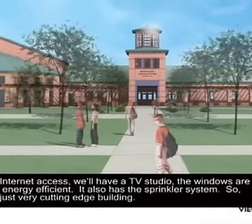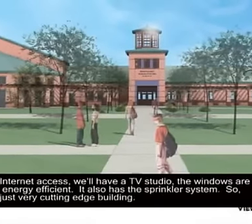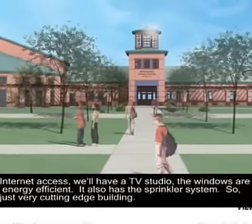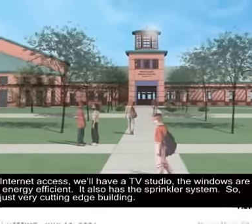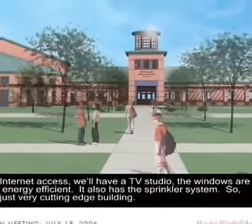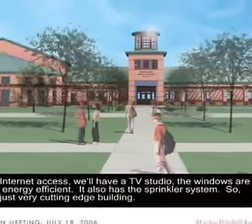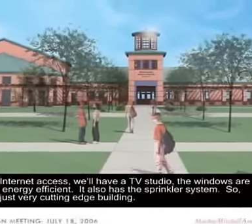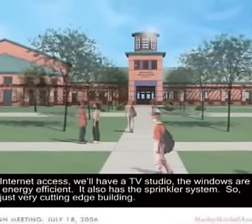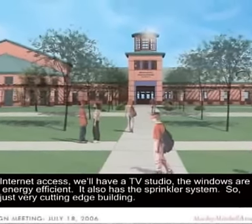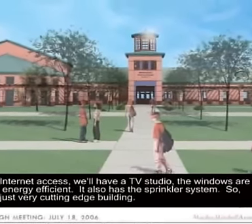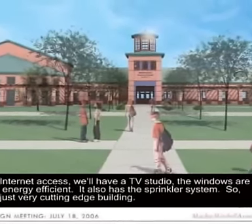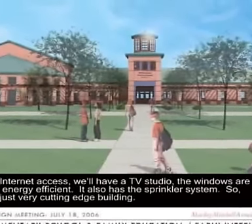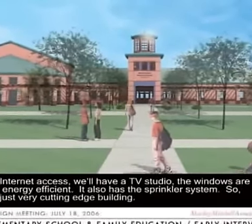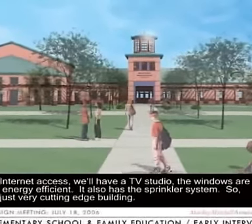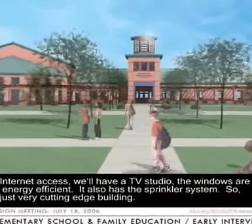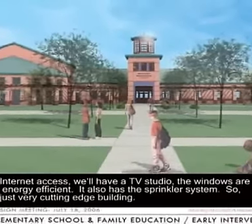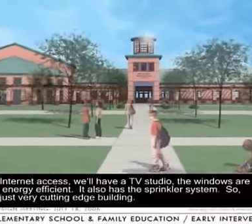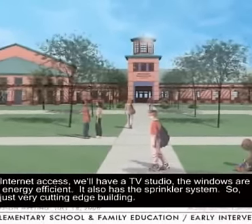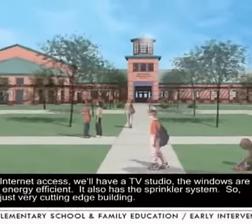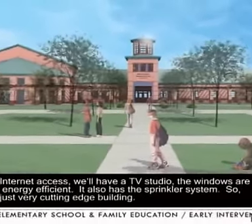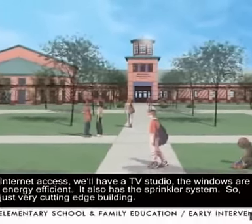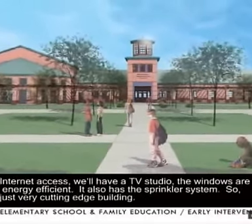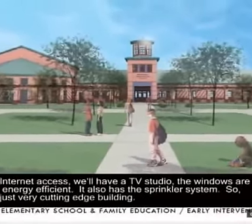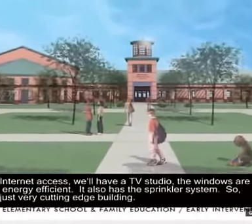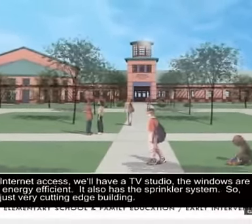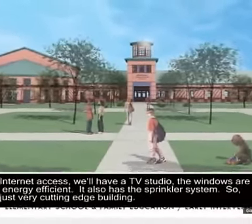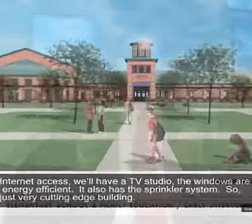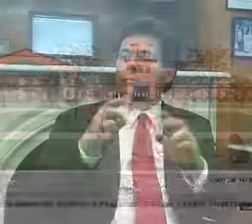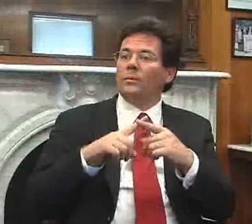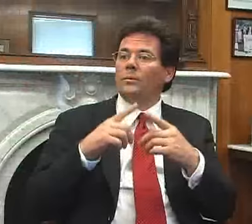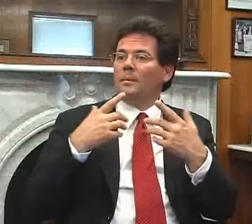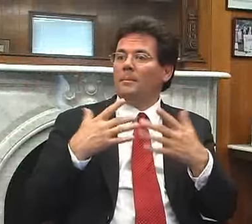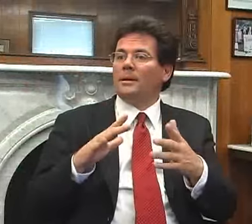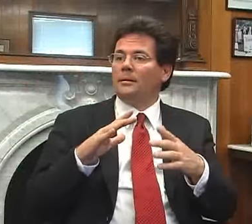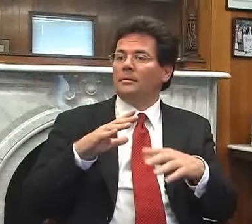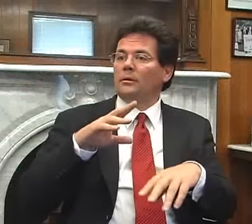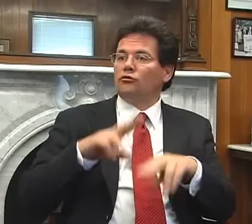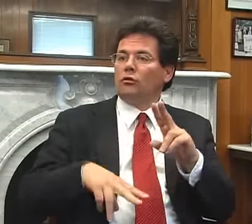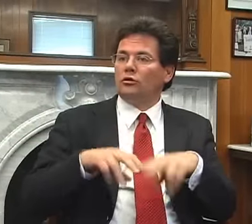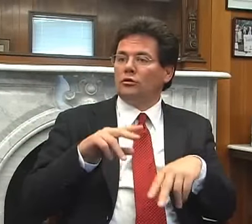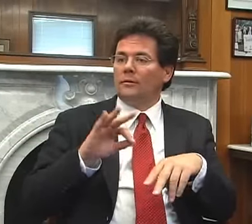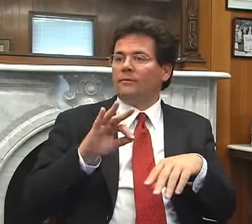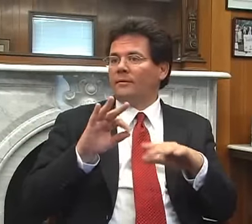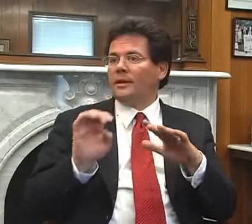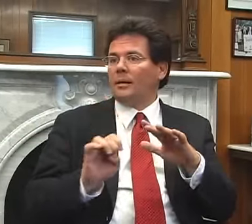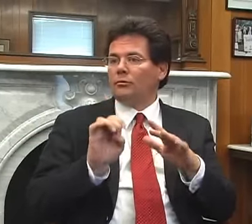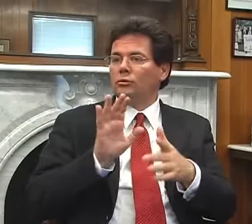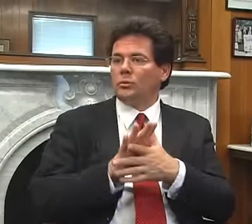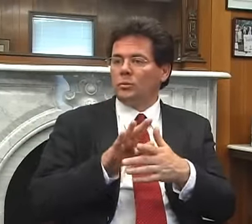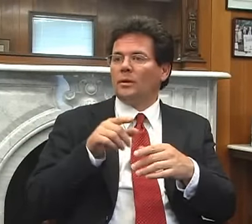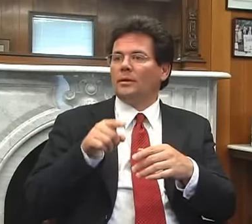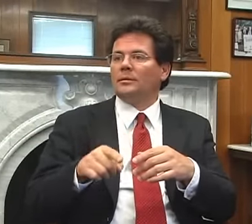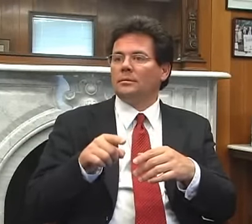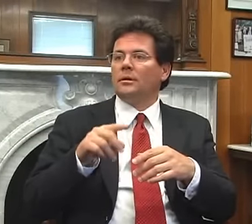system. So just very cutting edge building. We hope to be completed construction of the new elementary